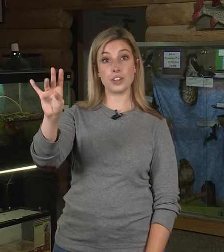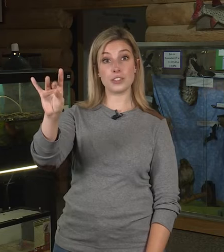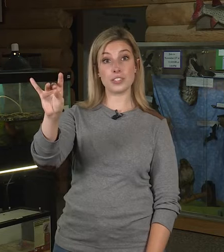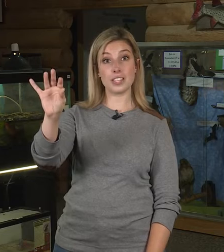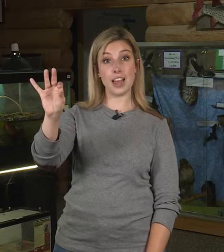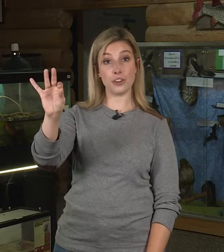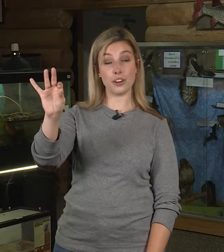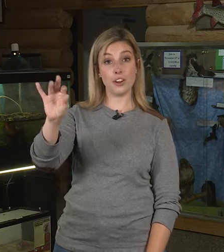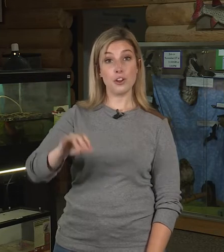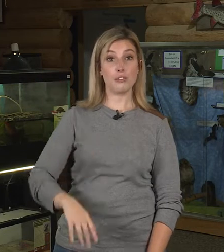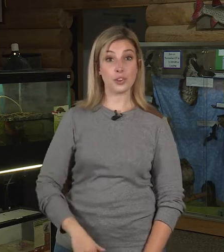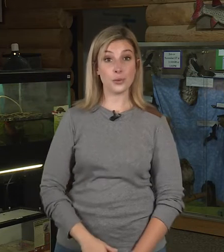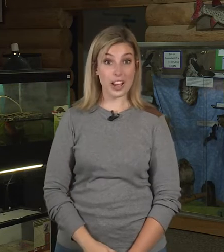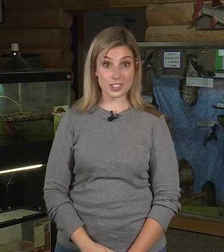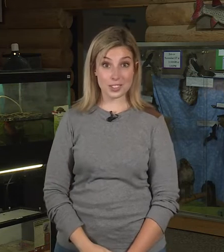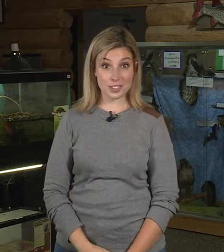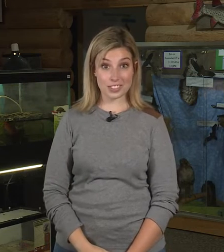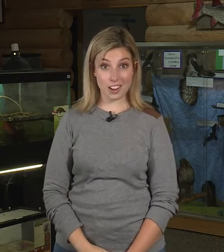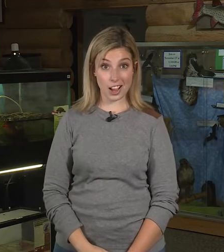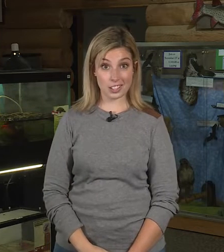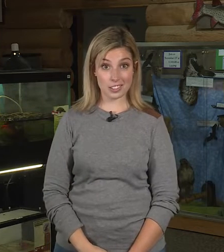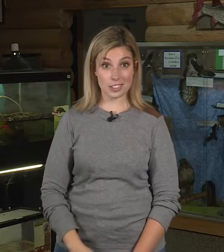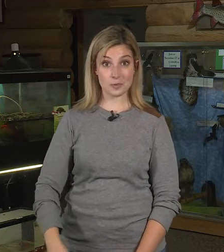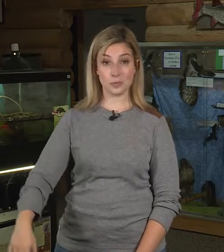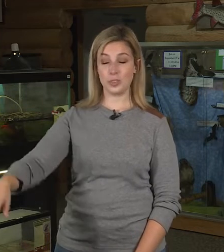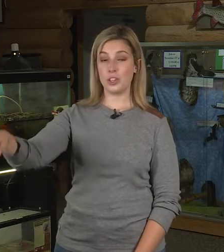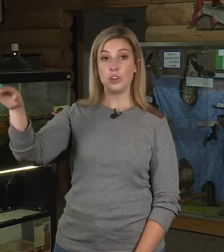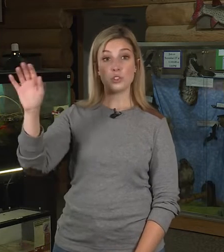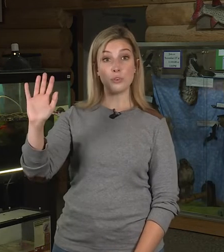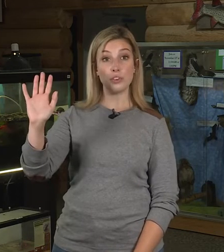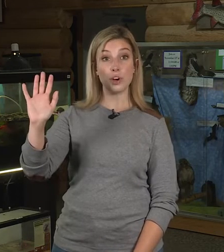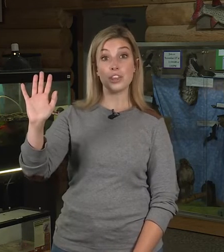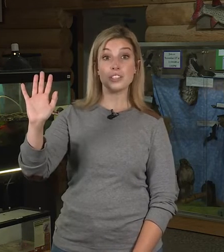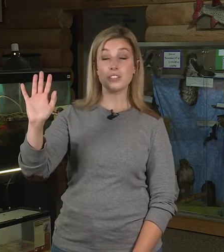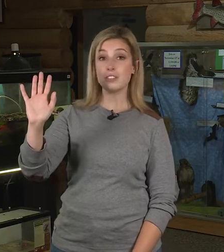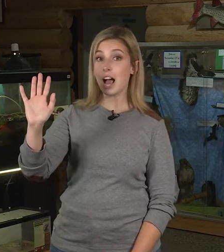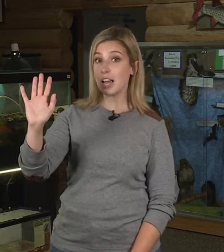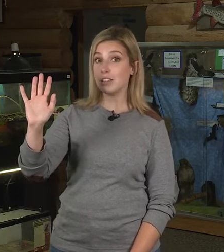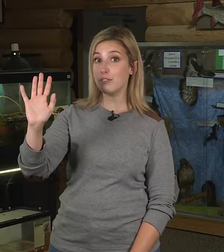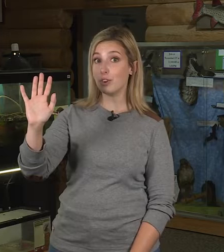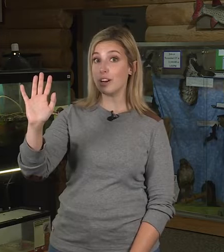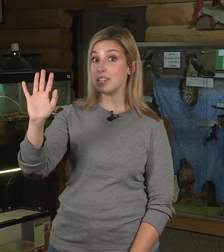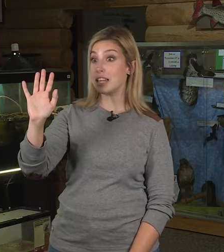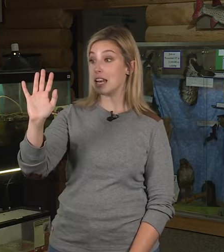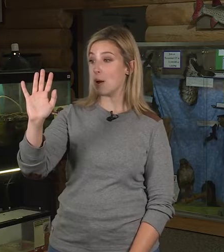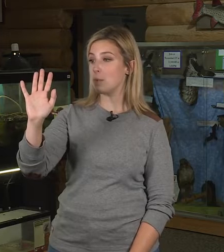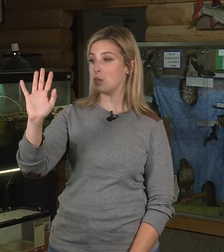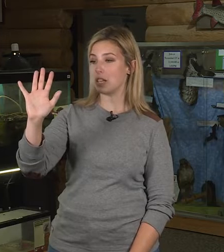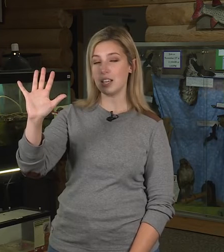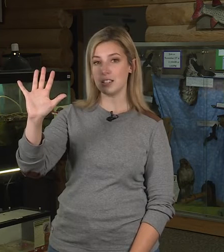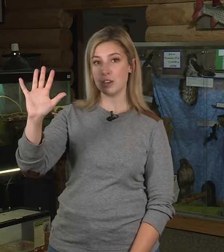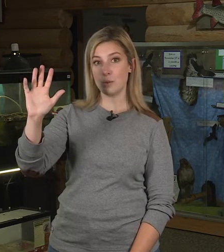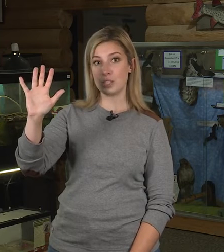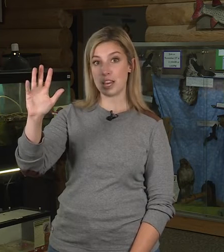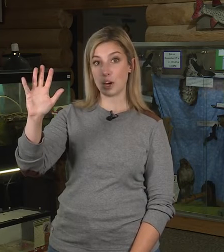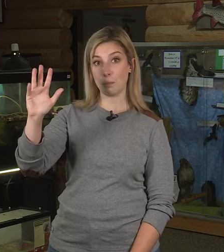fingers together for the rest of the signs. So for this sign, for the number 6, we take our